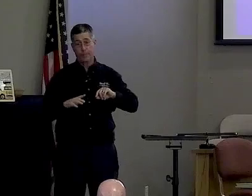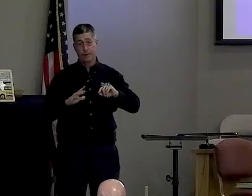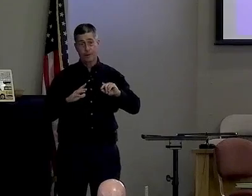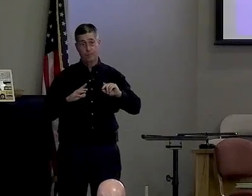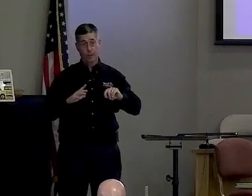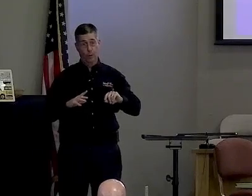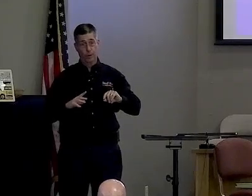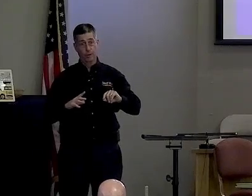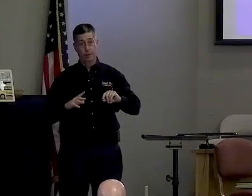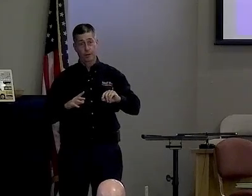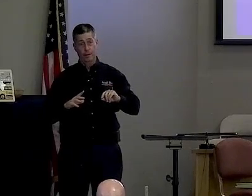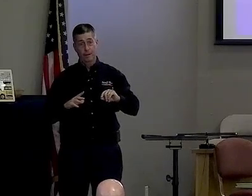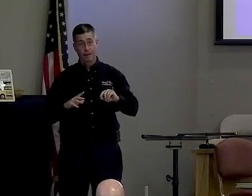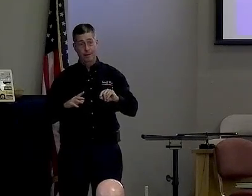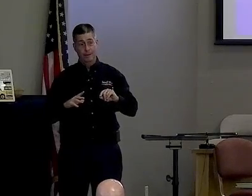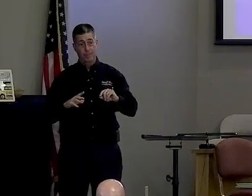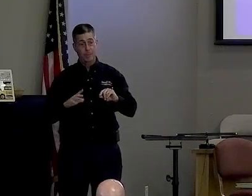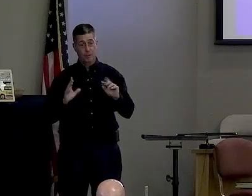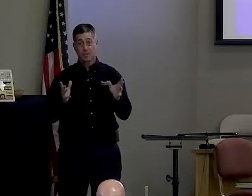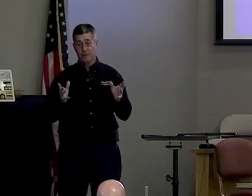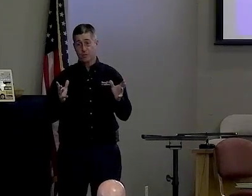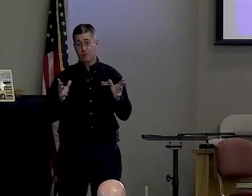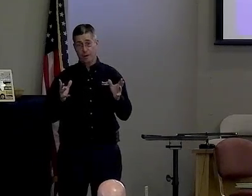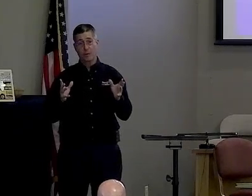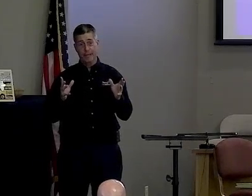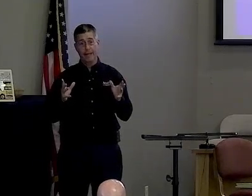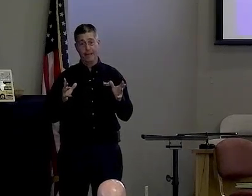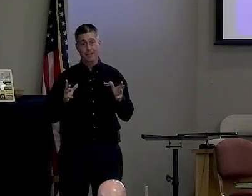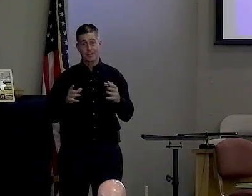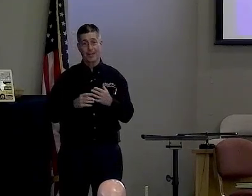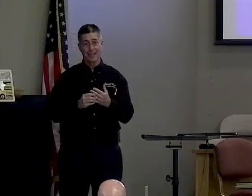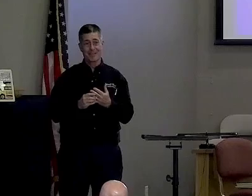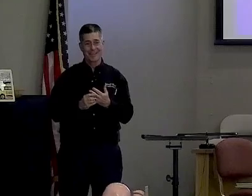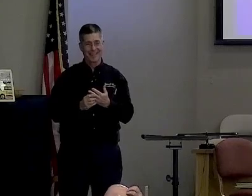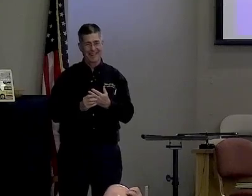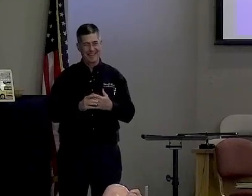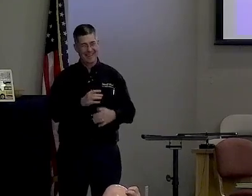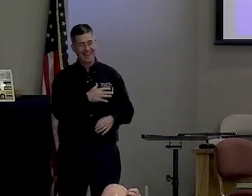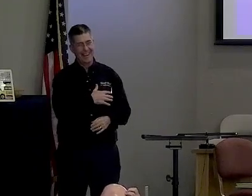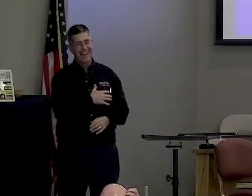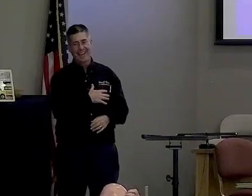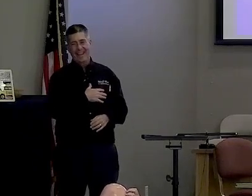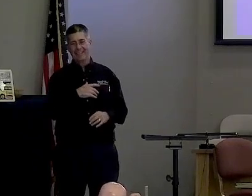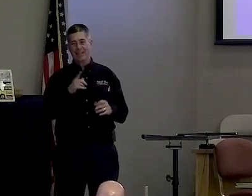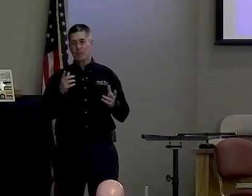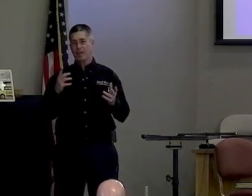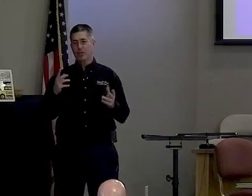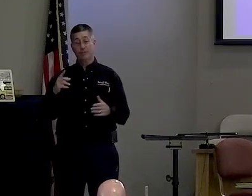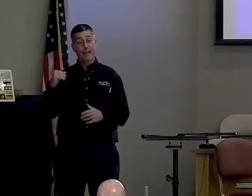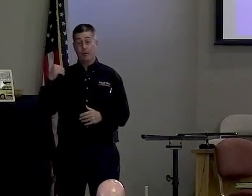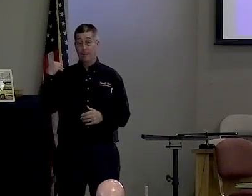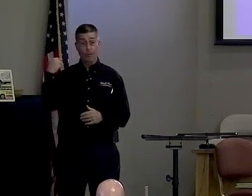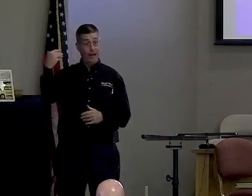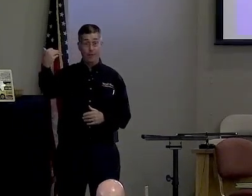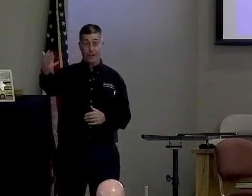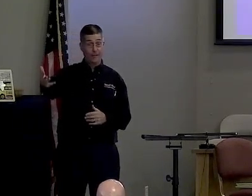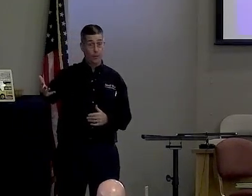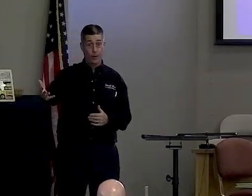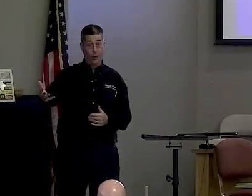recorder. But most of us will know what that is. And that's because you've got to remember everything that went on,